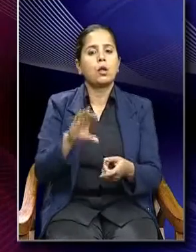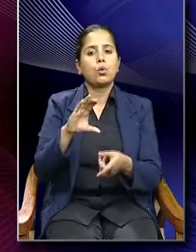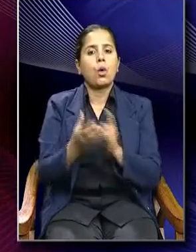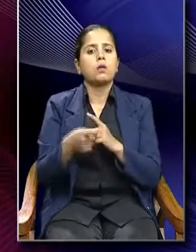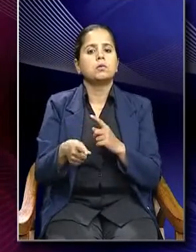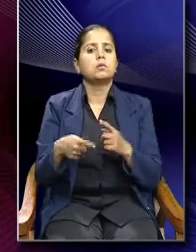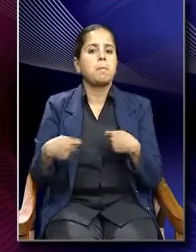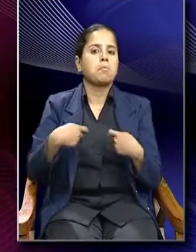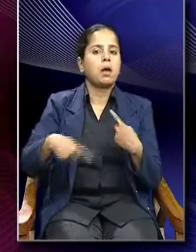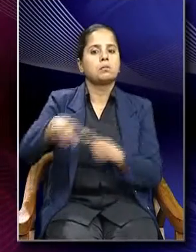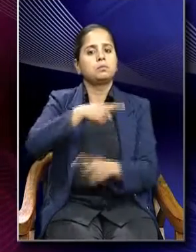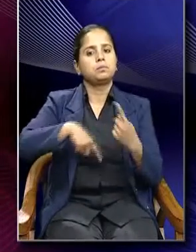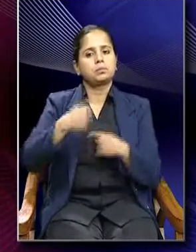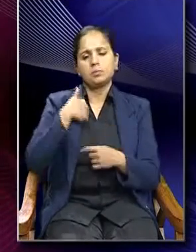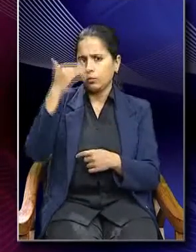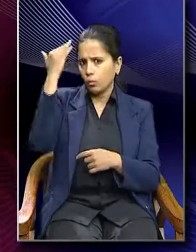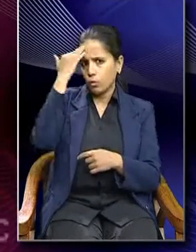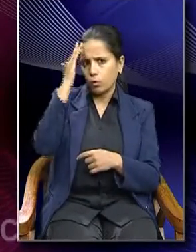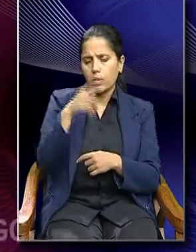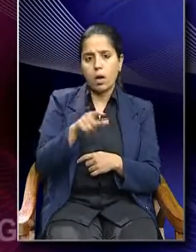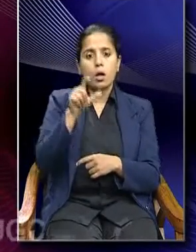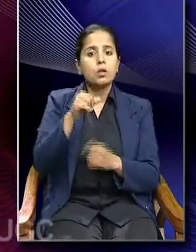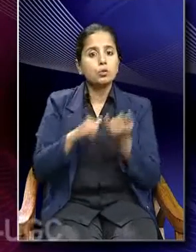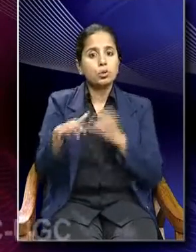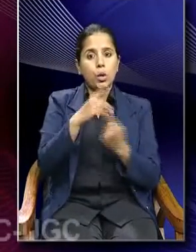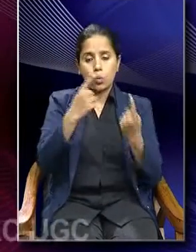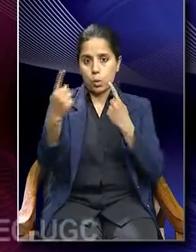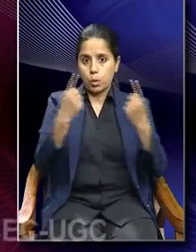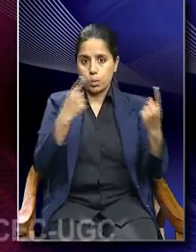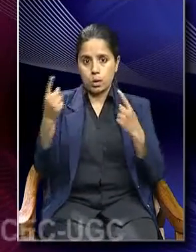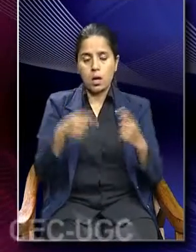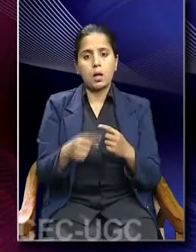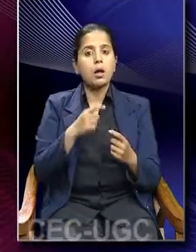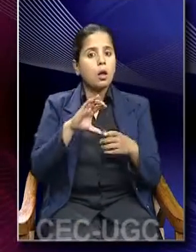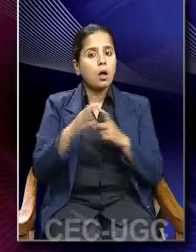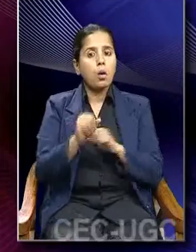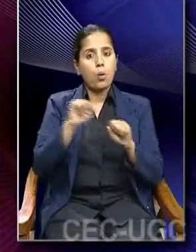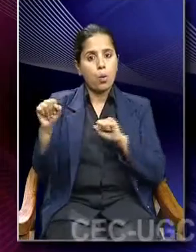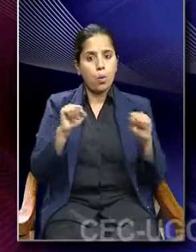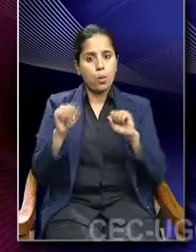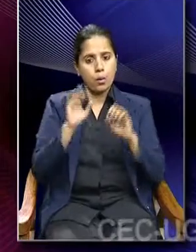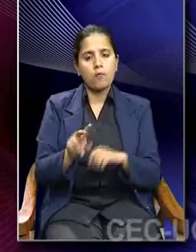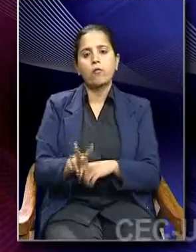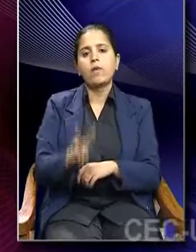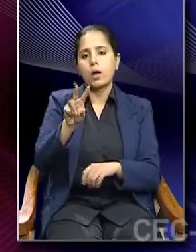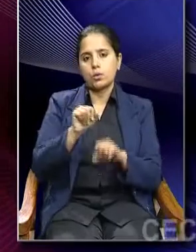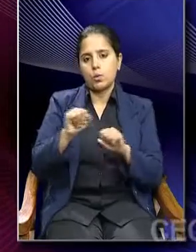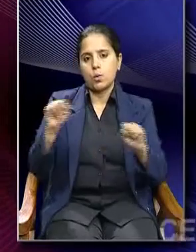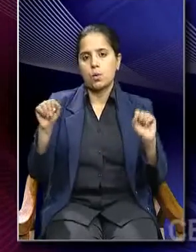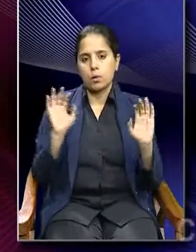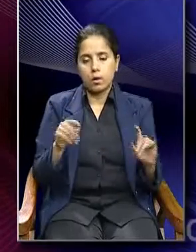trait. So we know that each society or each culture has a set of its own values